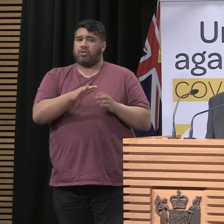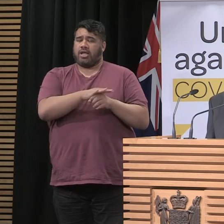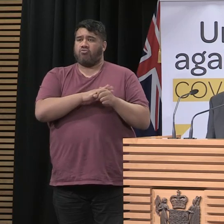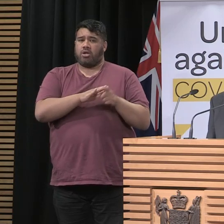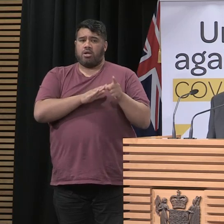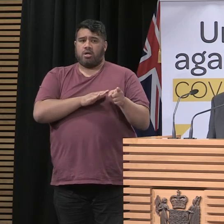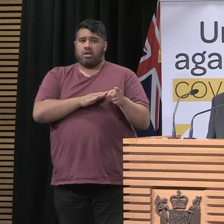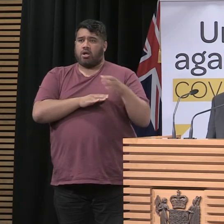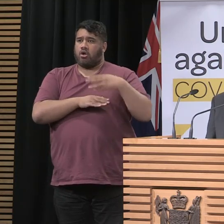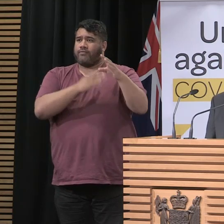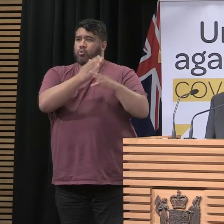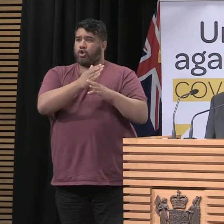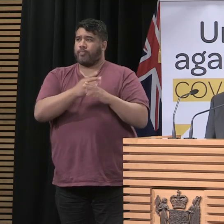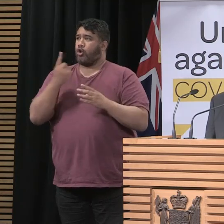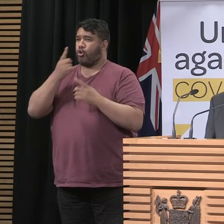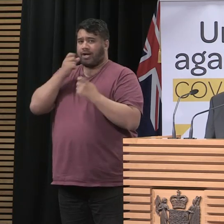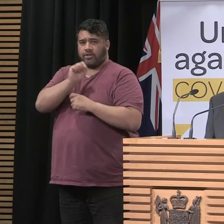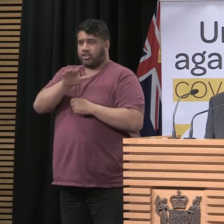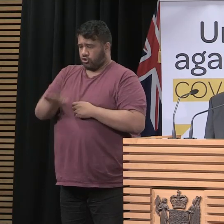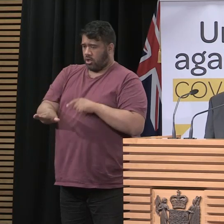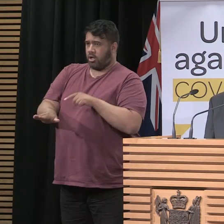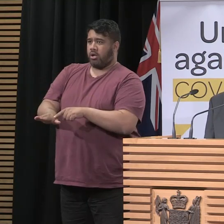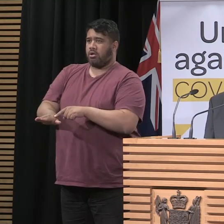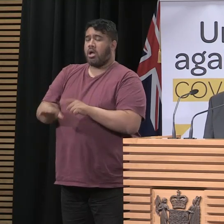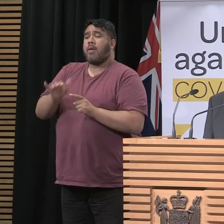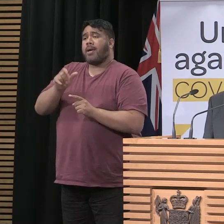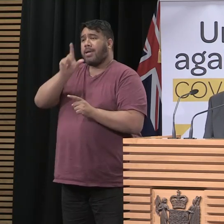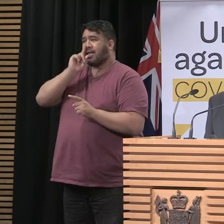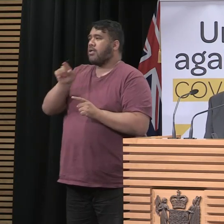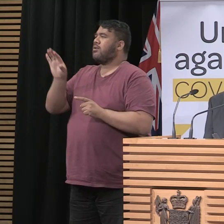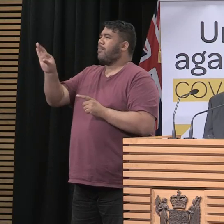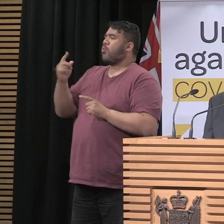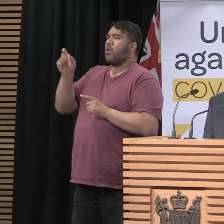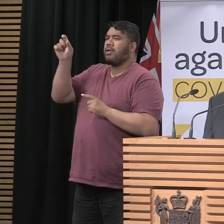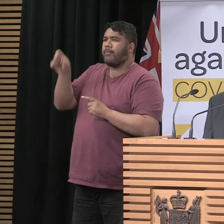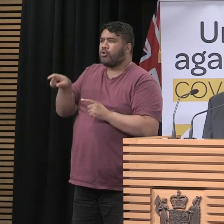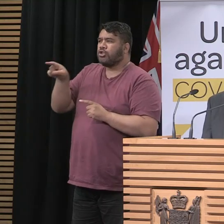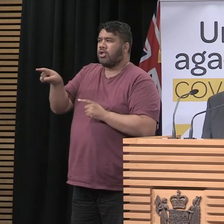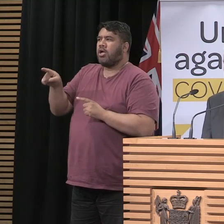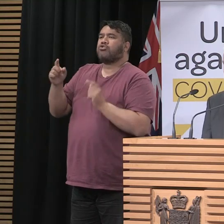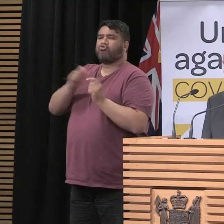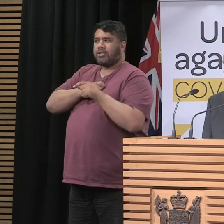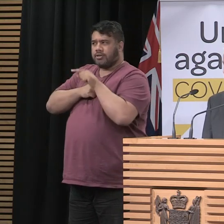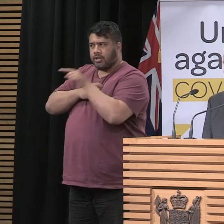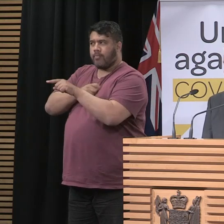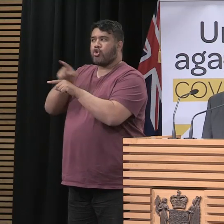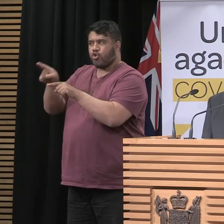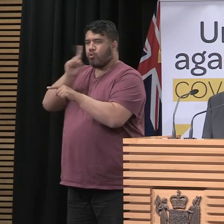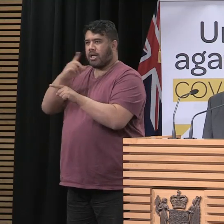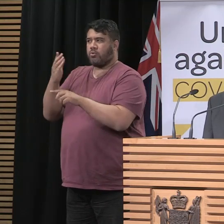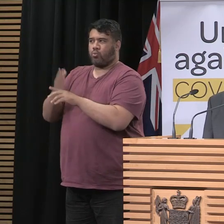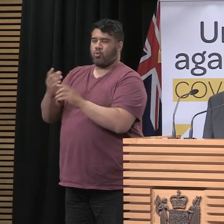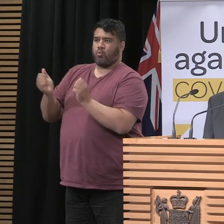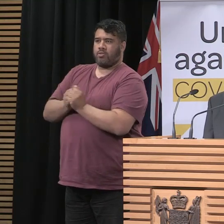cared for, if they identify a trusted buddy, as long as they're not elderly or vulnerable in other ways, and if that person